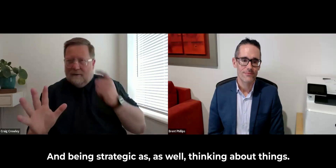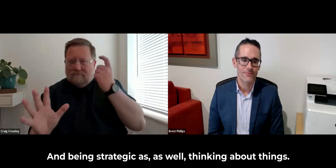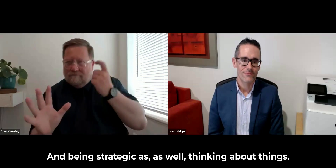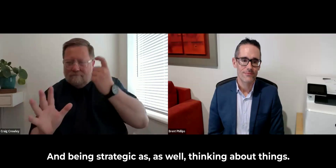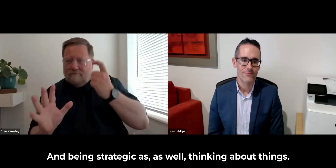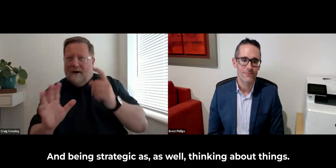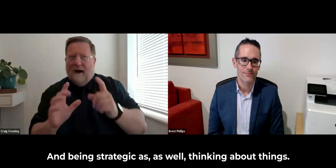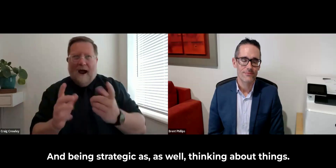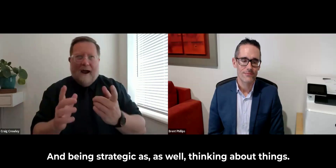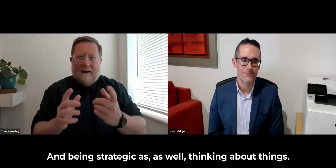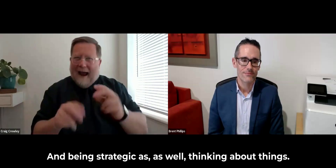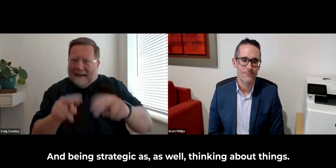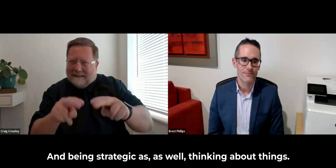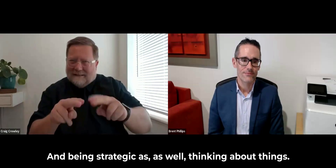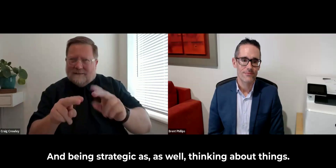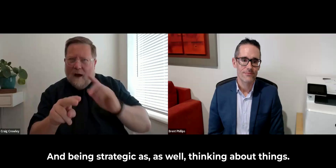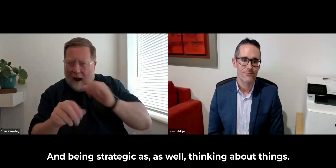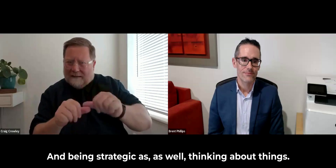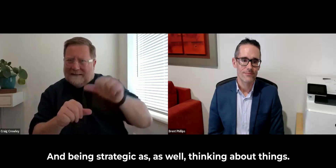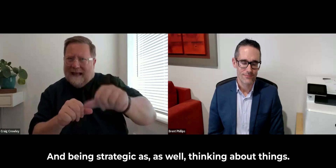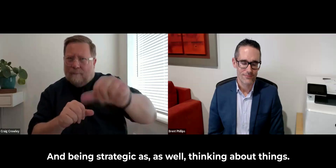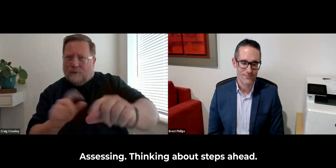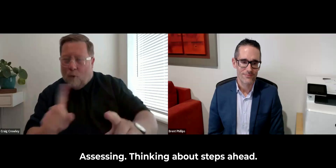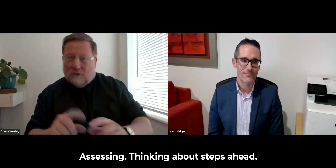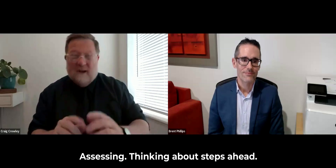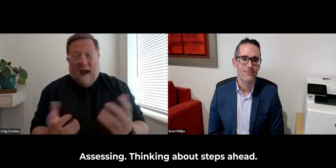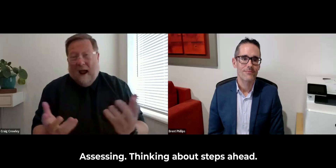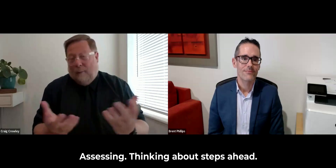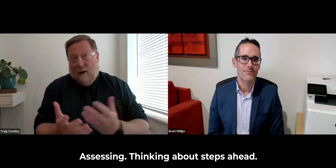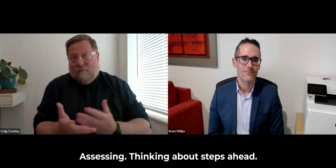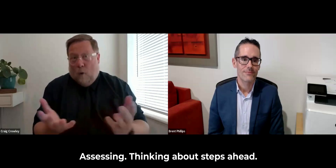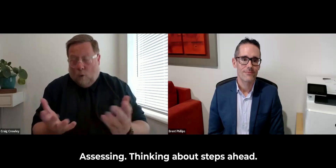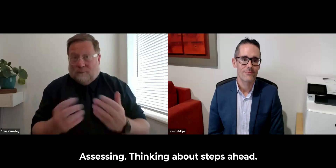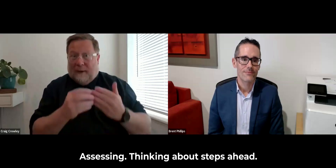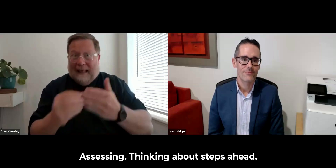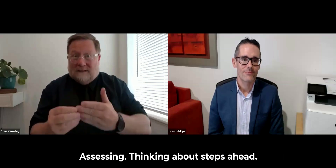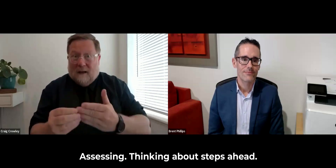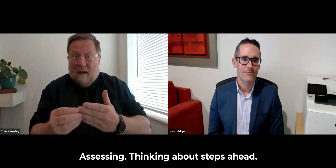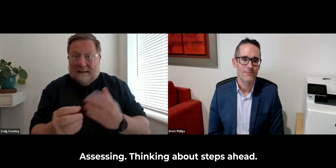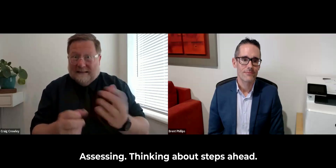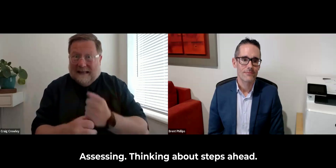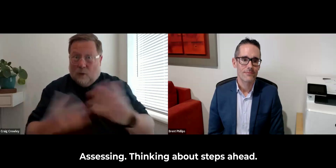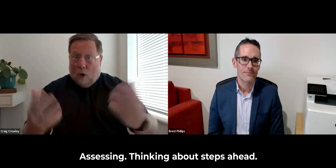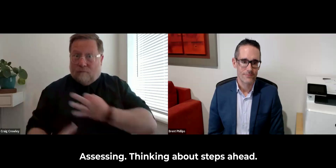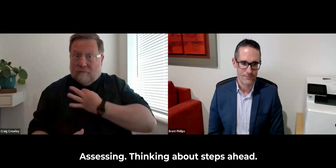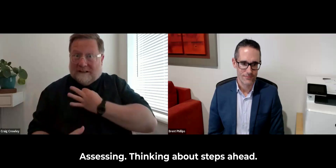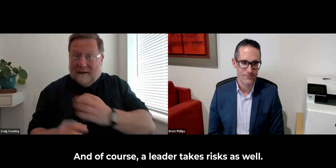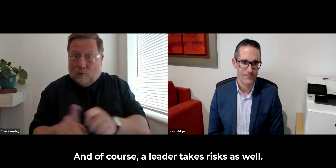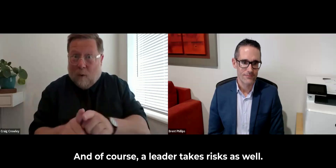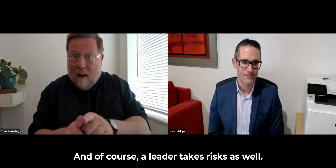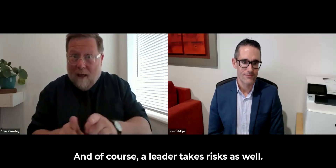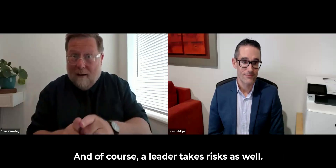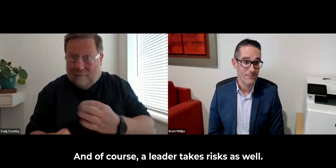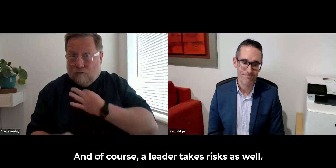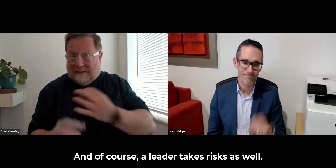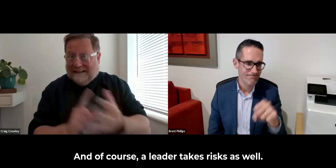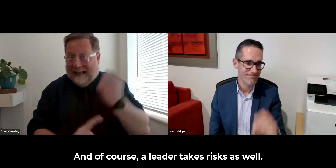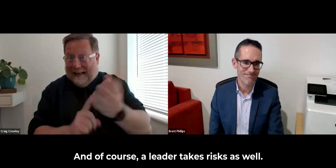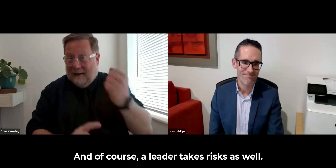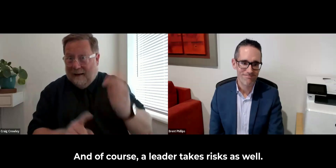strategic as well, thinking about things, assessing, thinking about steps ahead. And of course, a leader takes risks